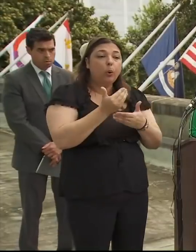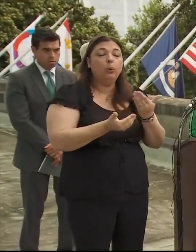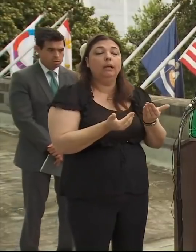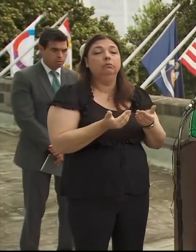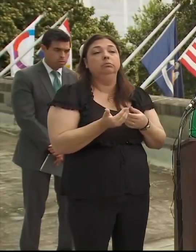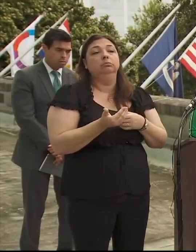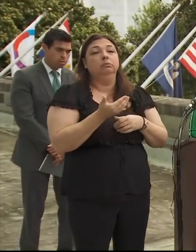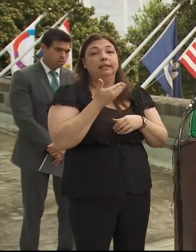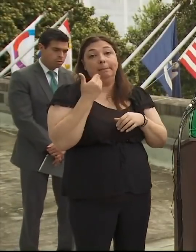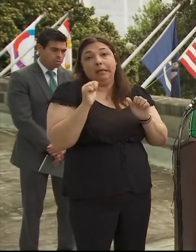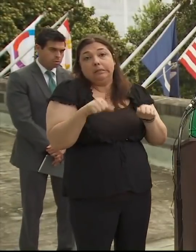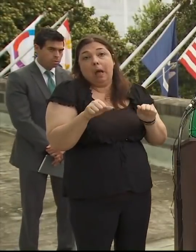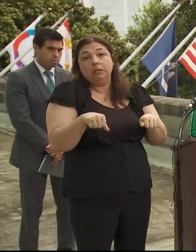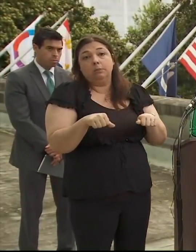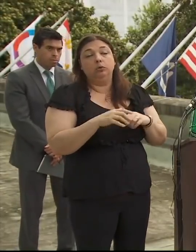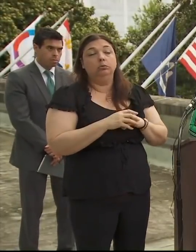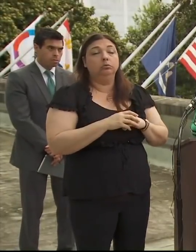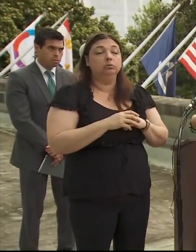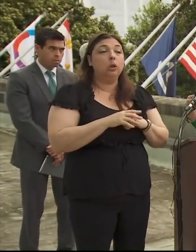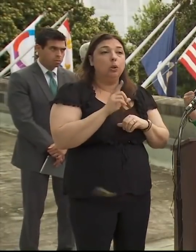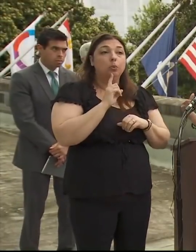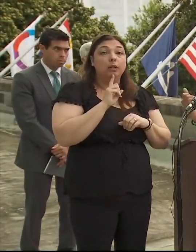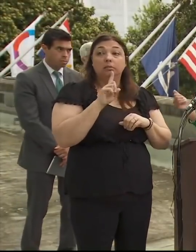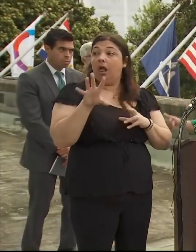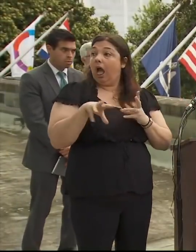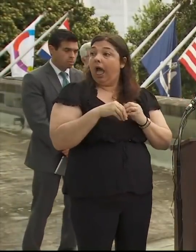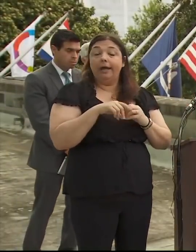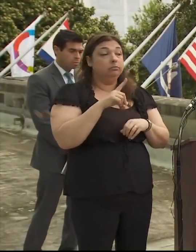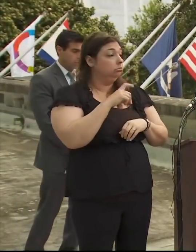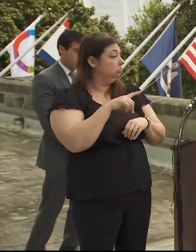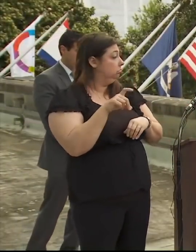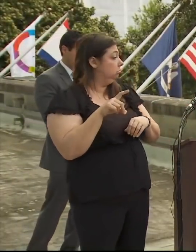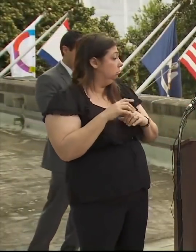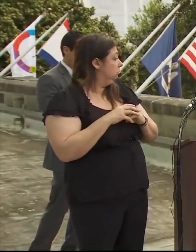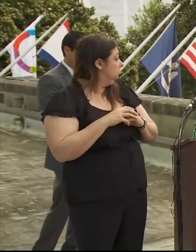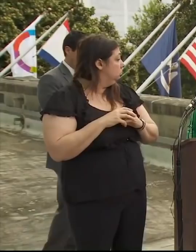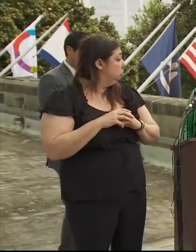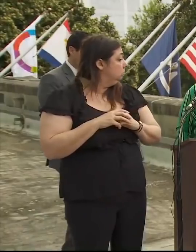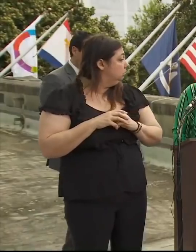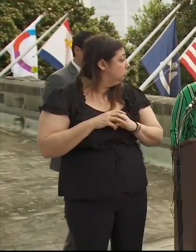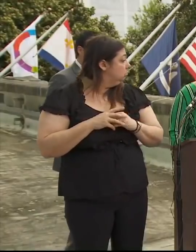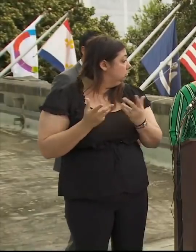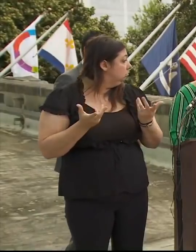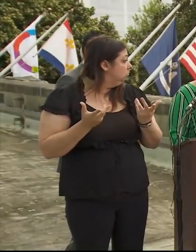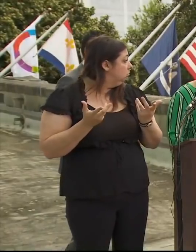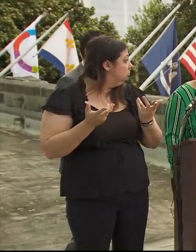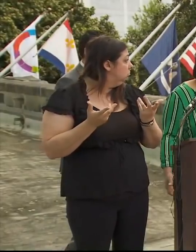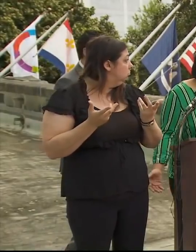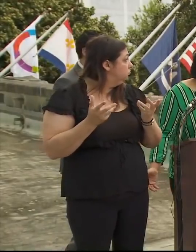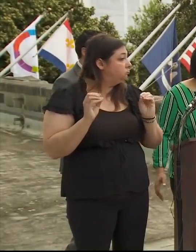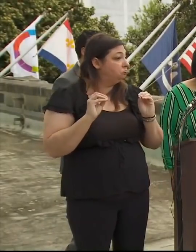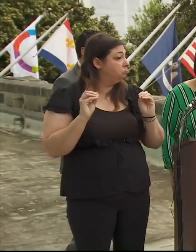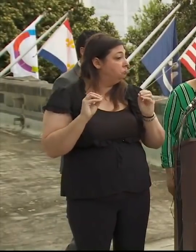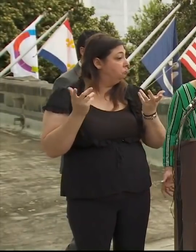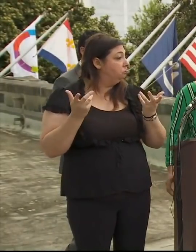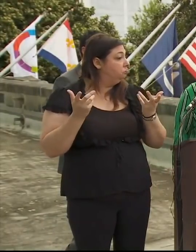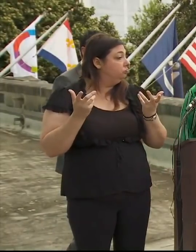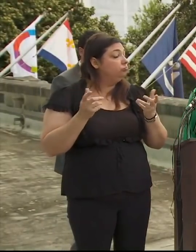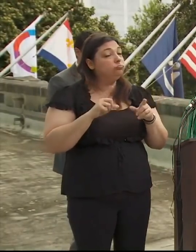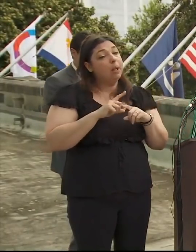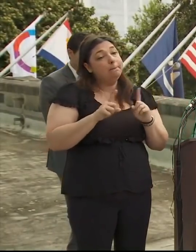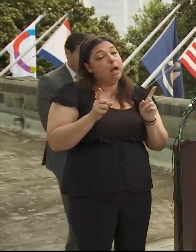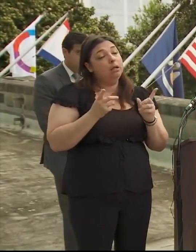best, that we can. We really are. Anything to add from that perspective, Gilbert, or even Norman? But I